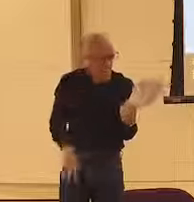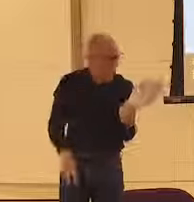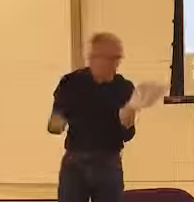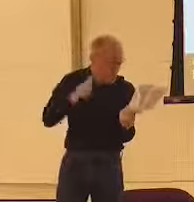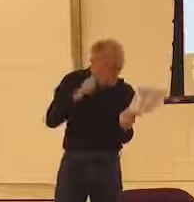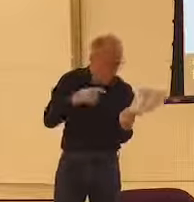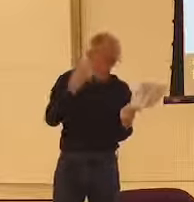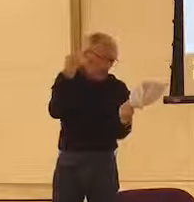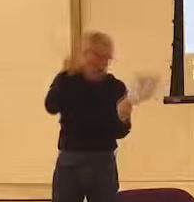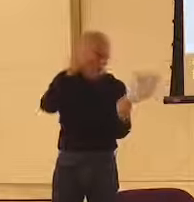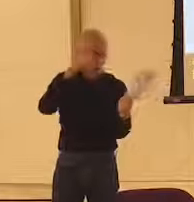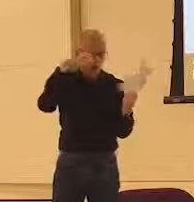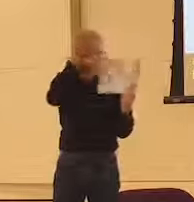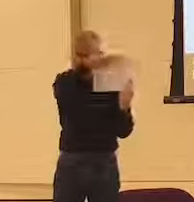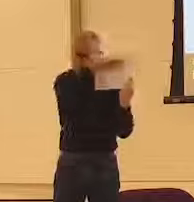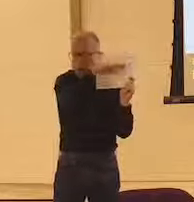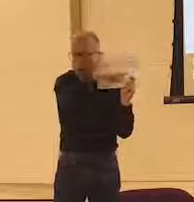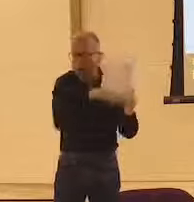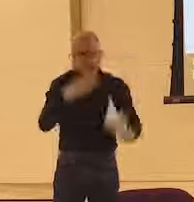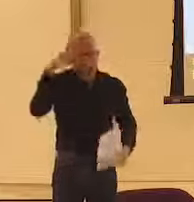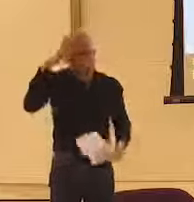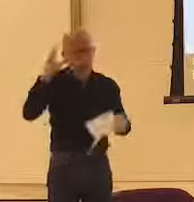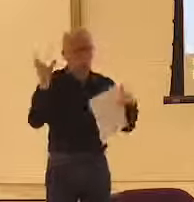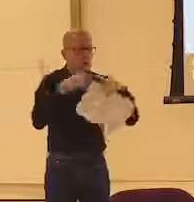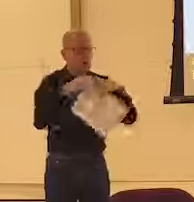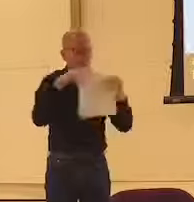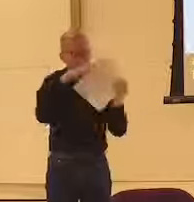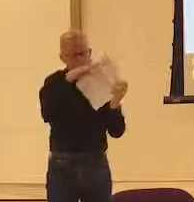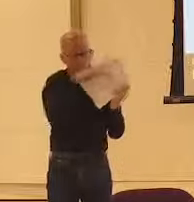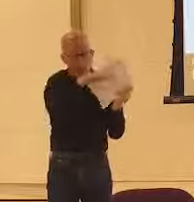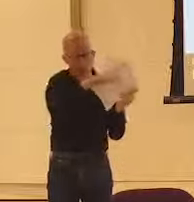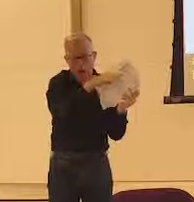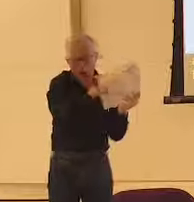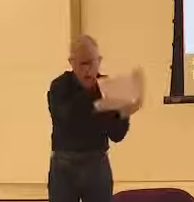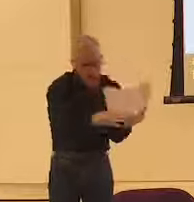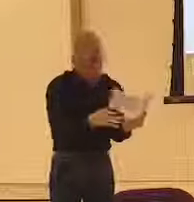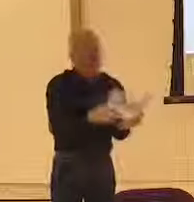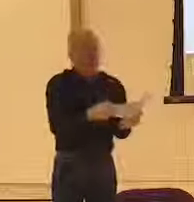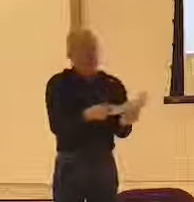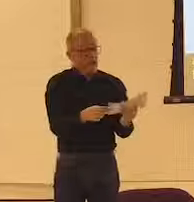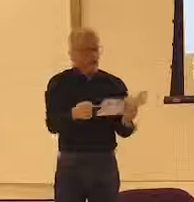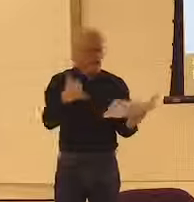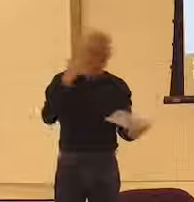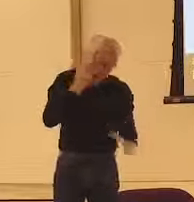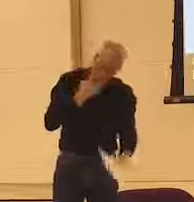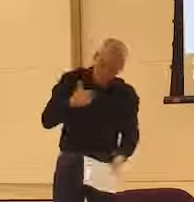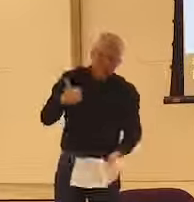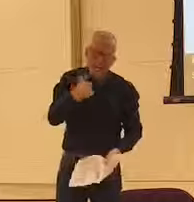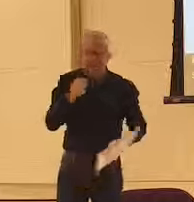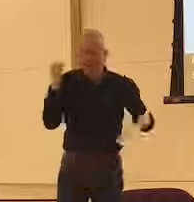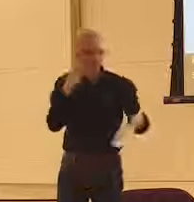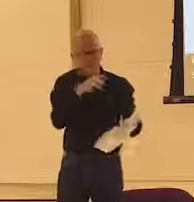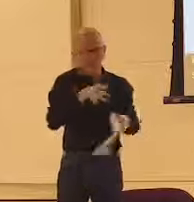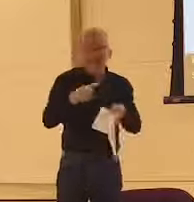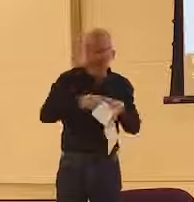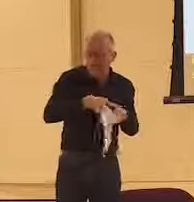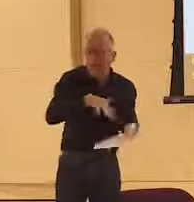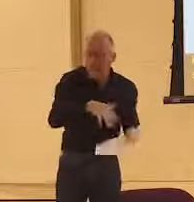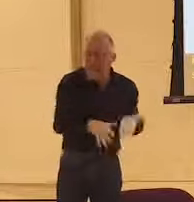And I feel same old, same old. Long lists of names and telephone number.